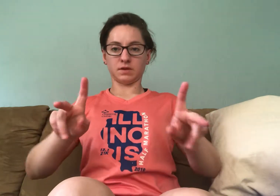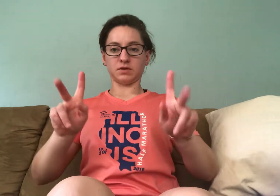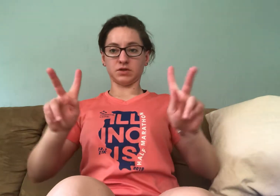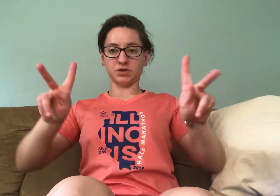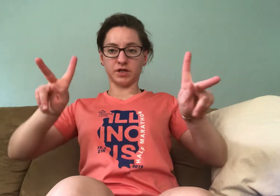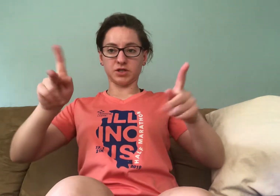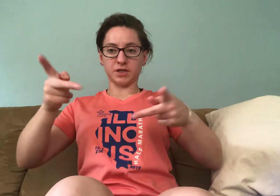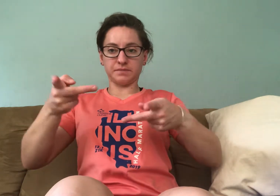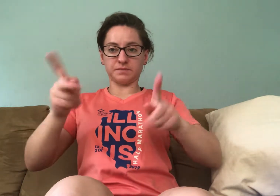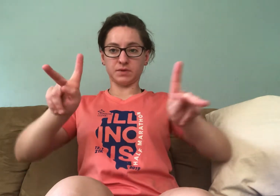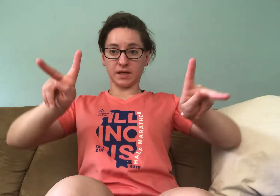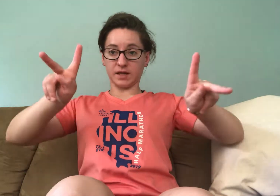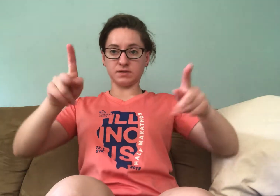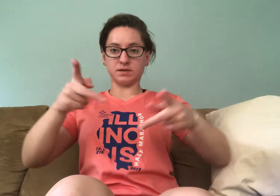This is your hand shape, K's,